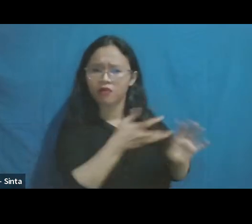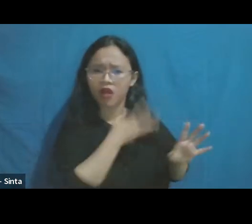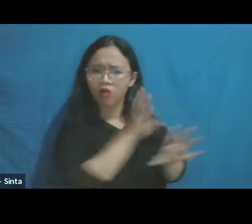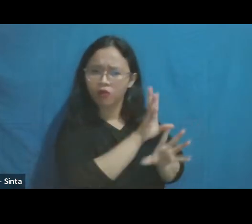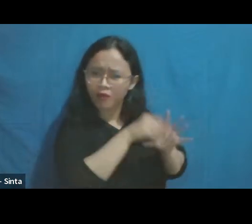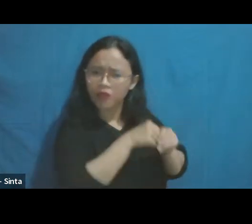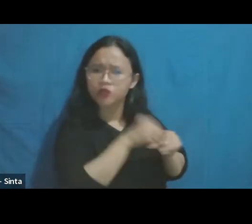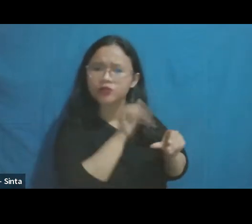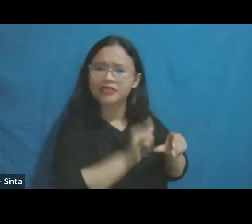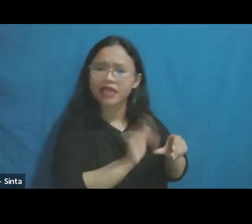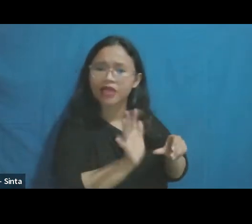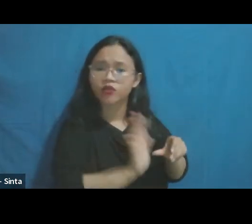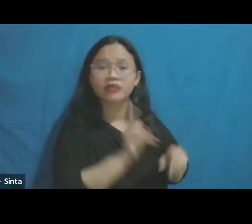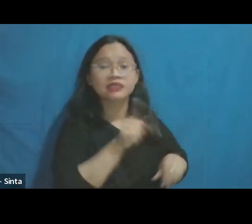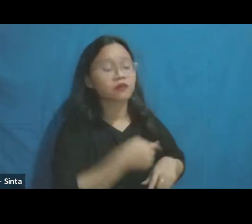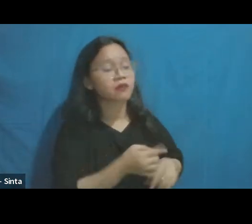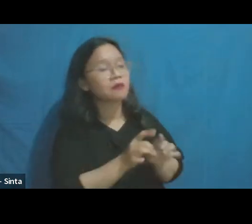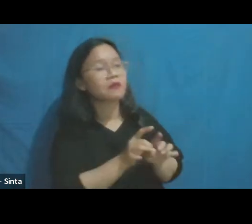what else?